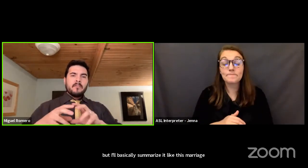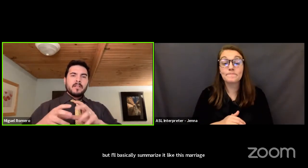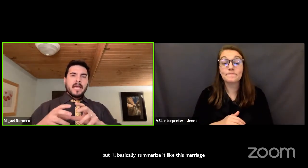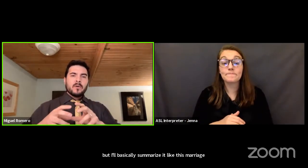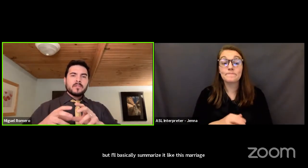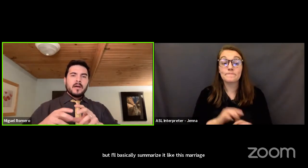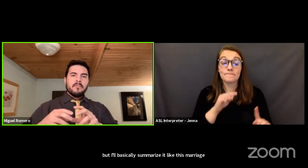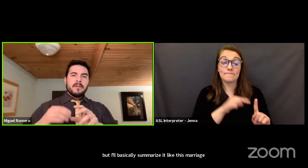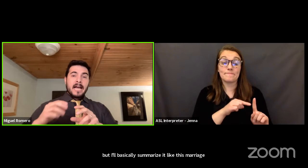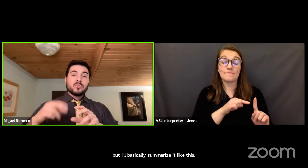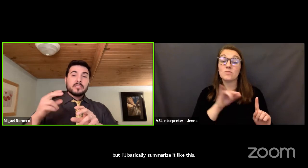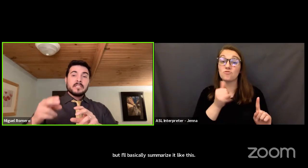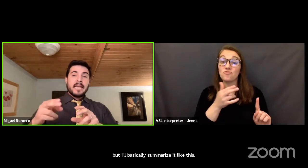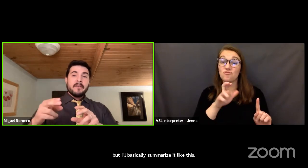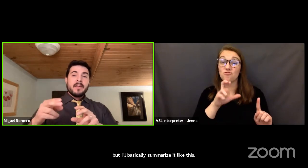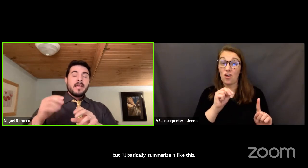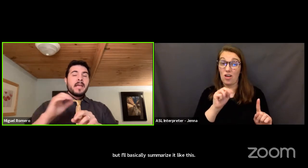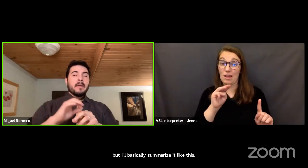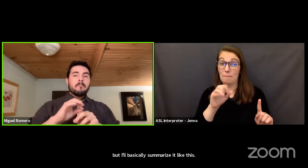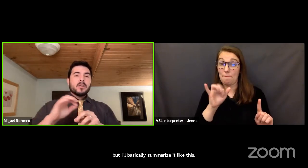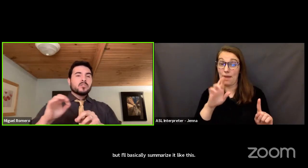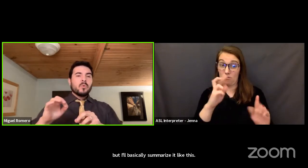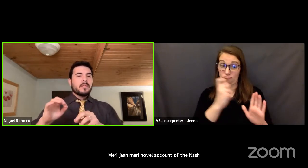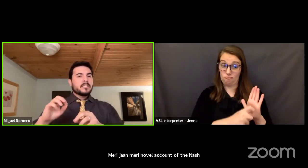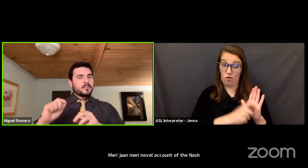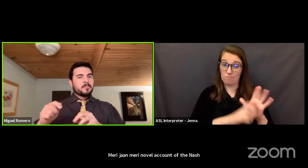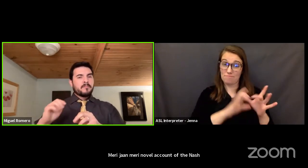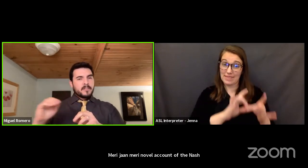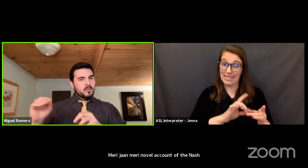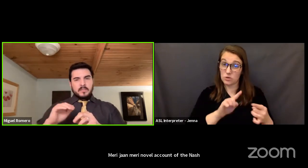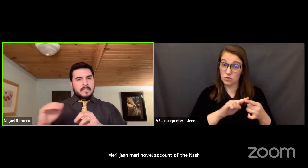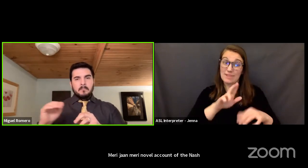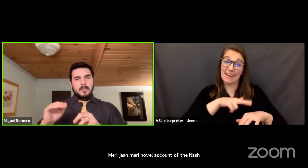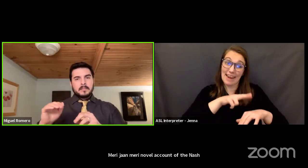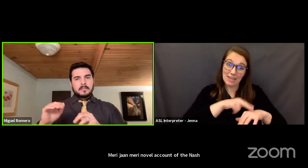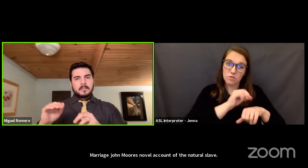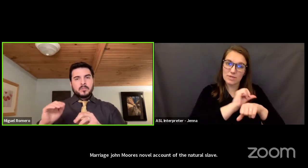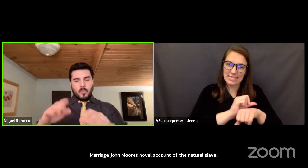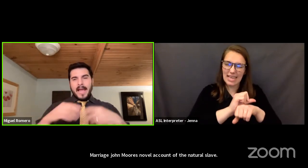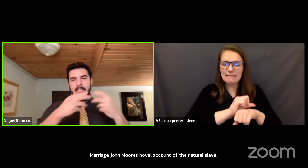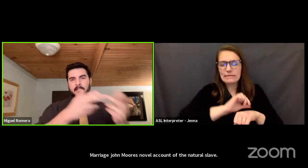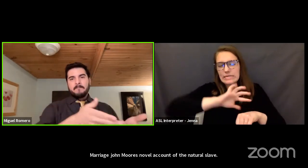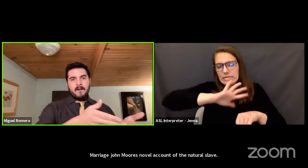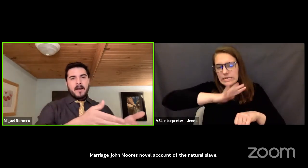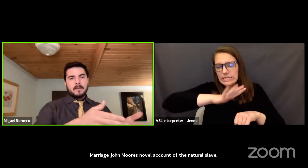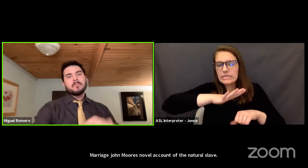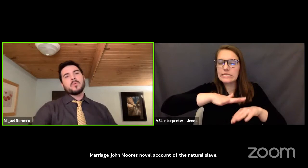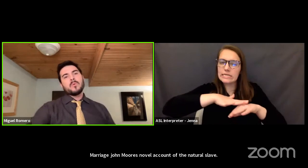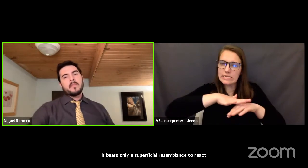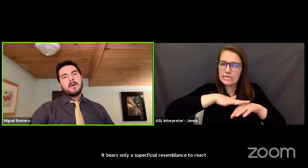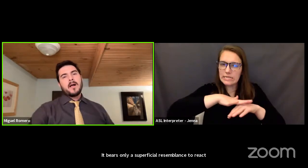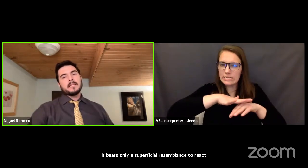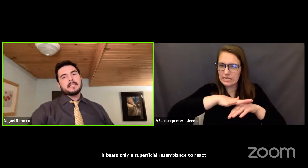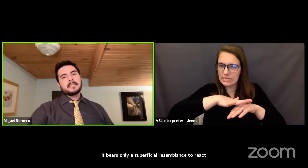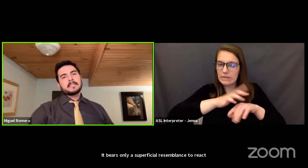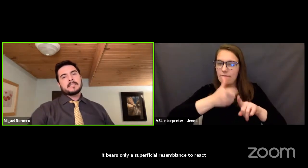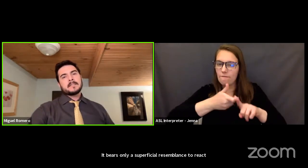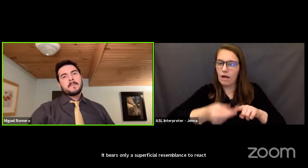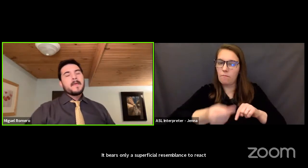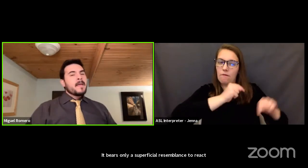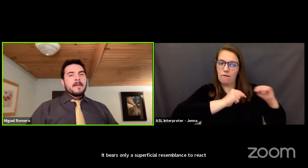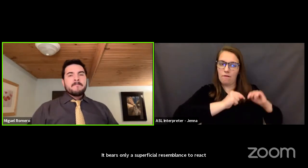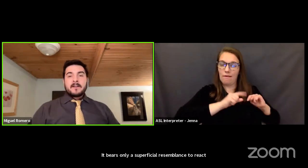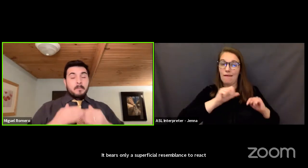John Mayer's novel account of the natural slave, it bears only a superficial resemblance to what we actually find in Book One of the